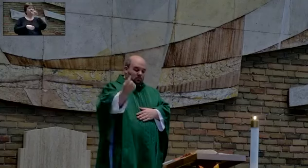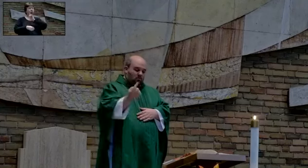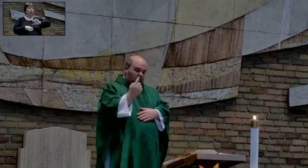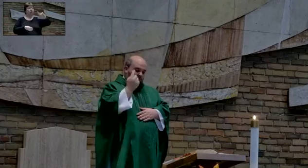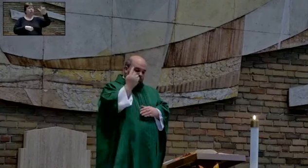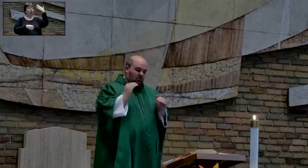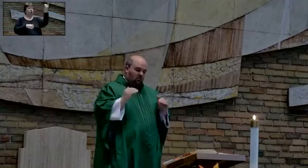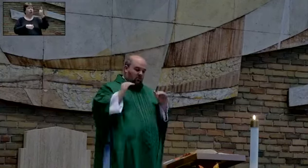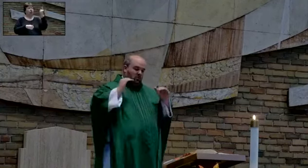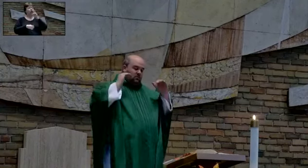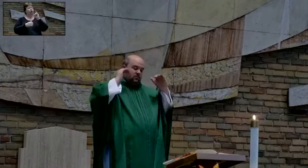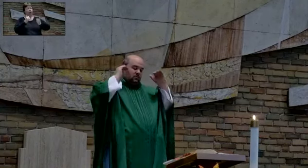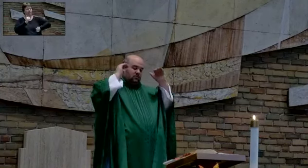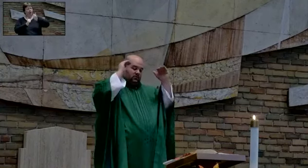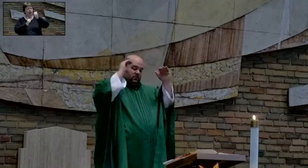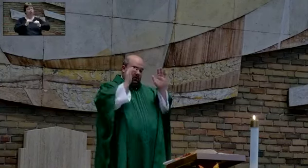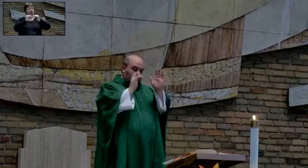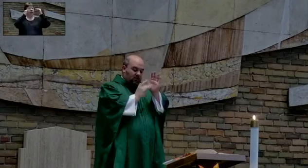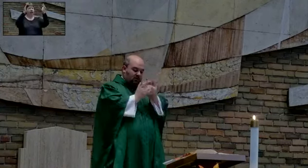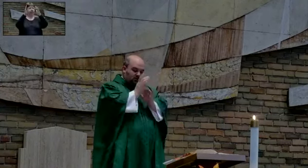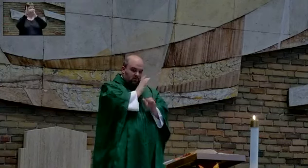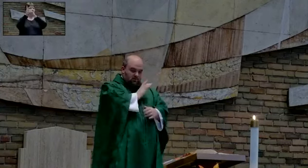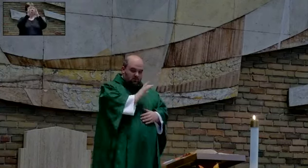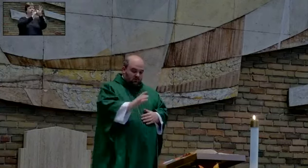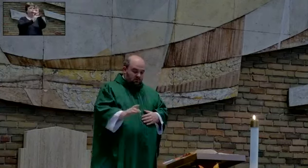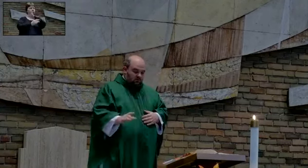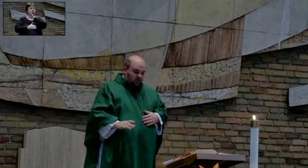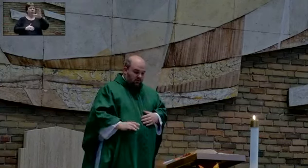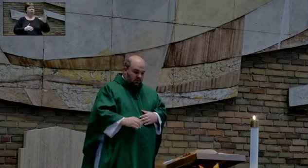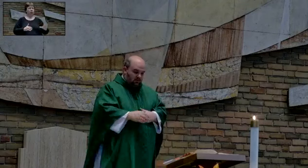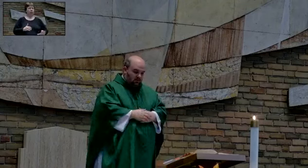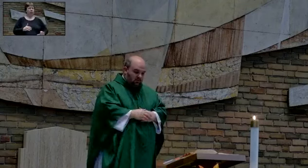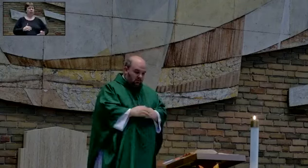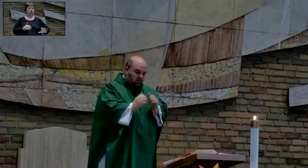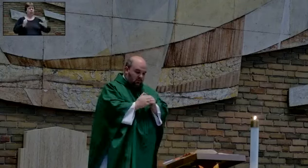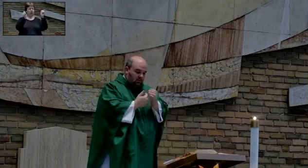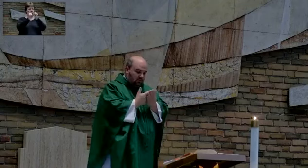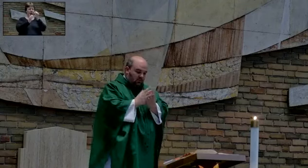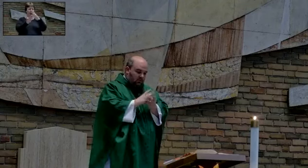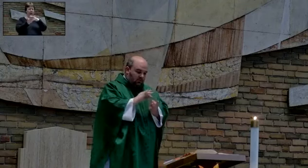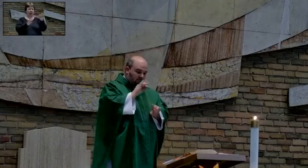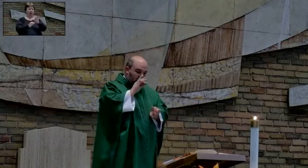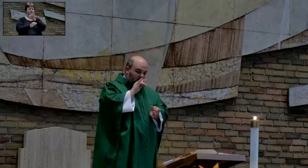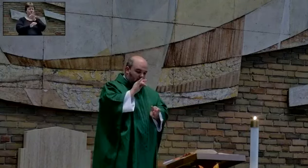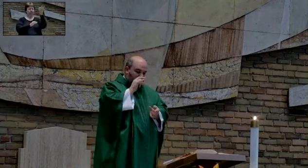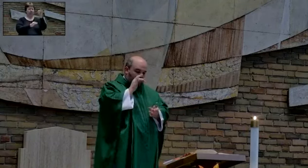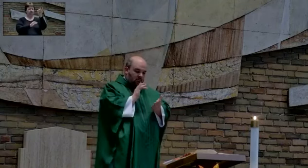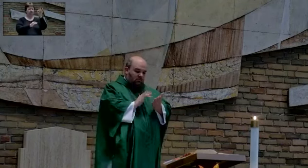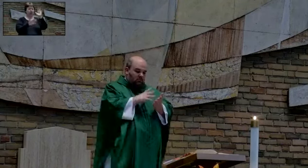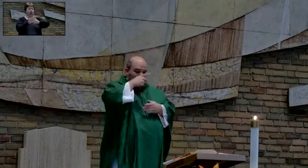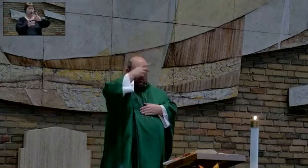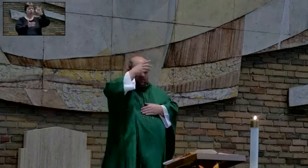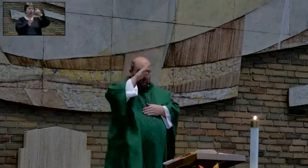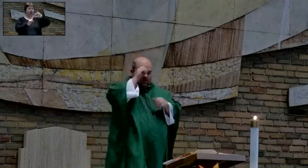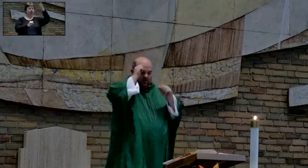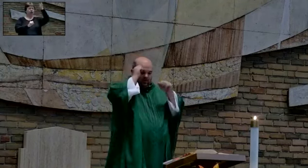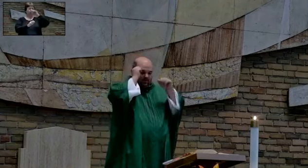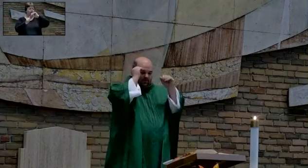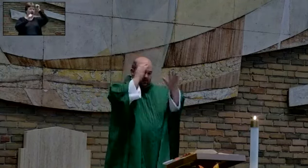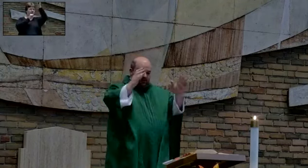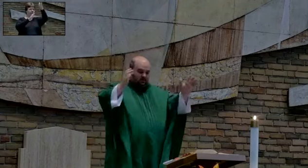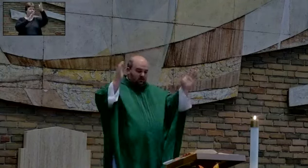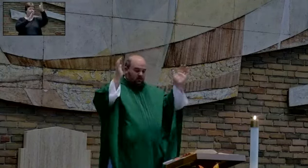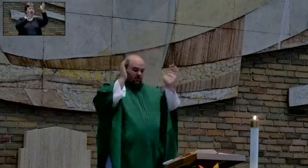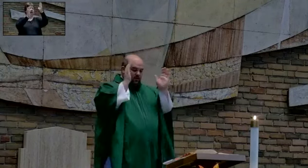Lord, you alone are the Most High, Jesus Christ, with the Holy Spirit, in the glory of God